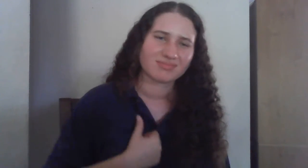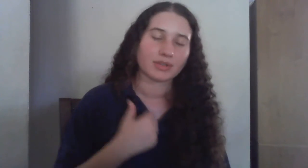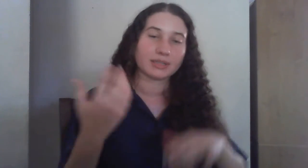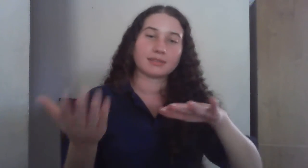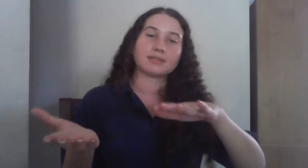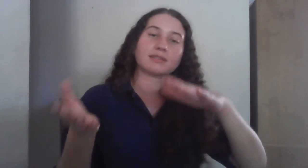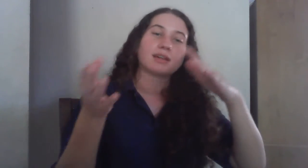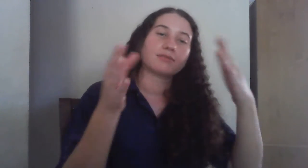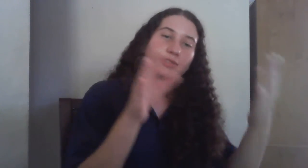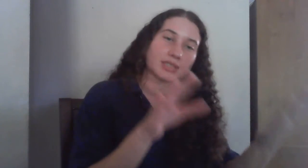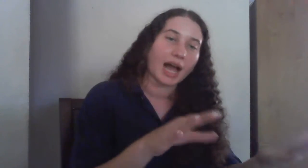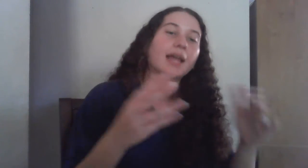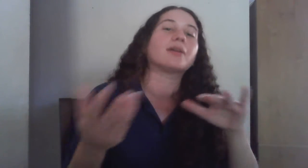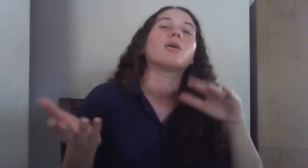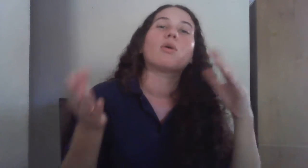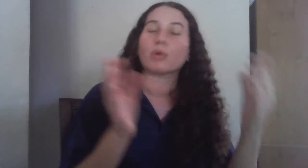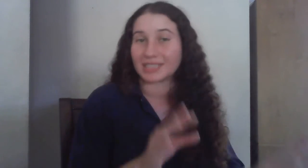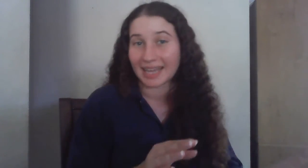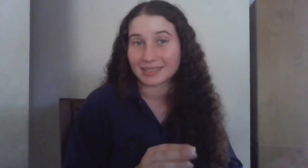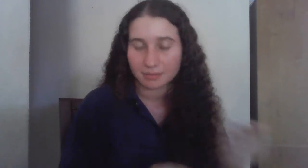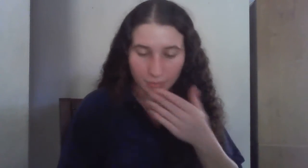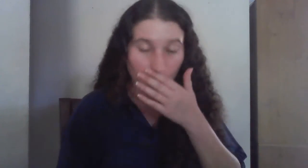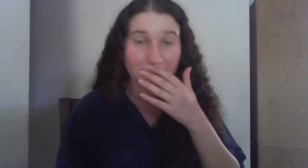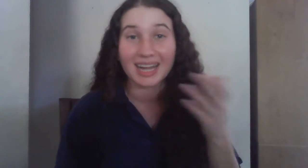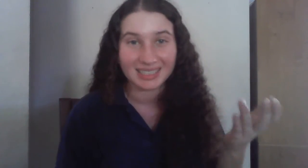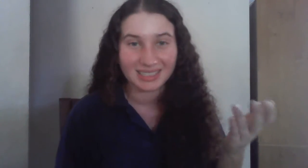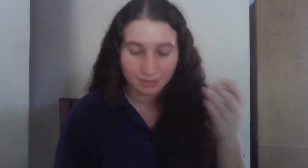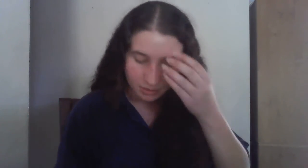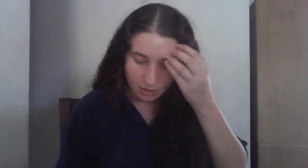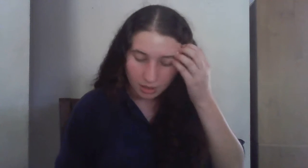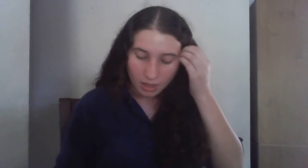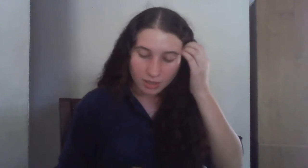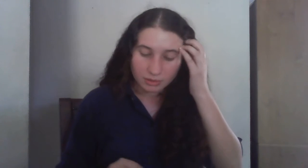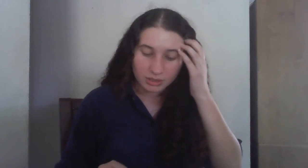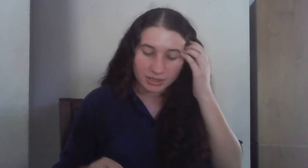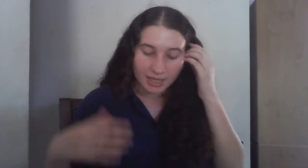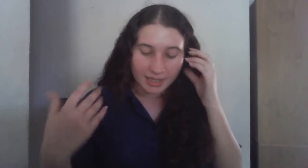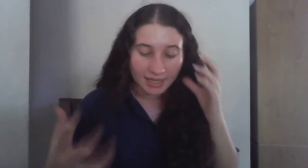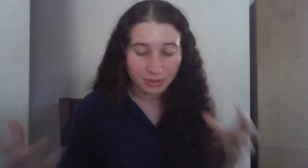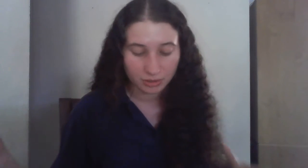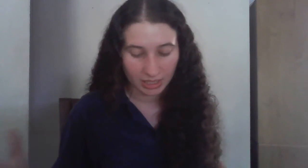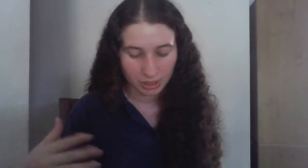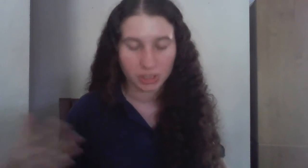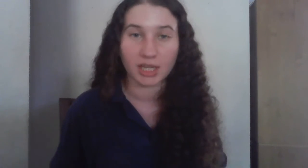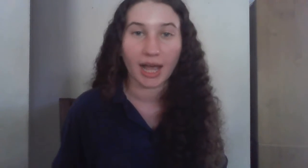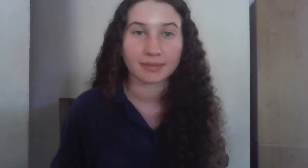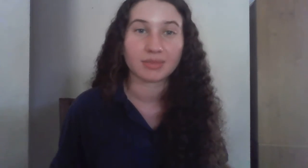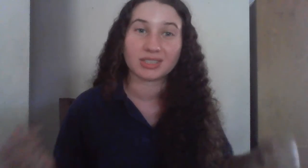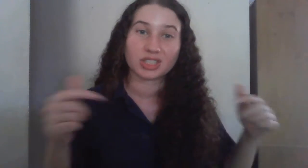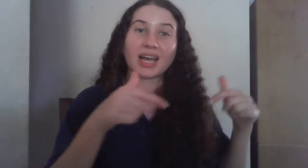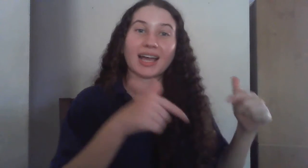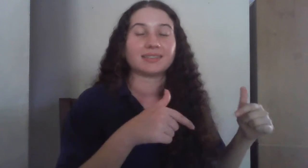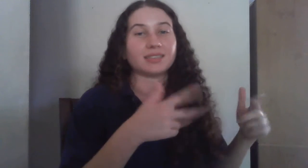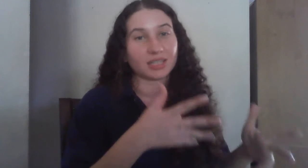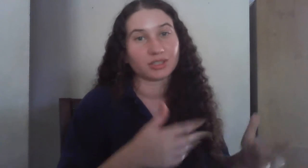And this is the sign for died, or dead, or dying. And you can say, yesterday she died, meaning she died